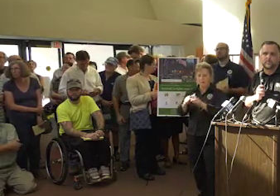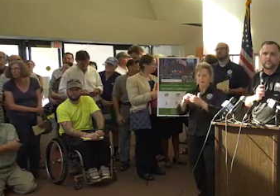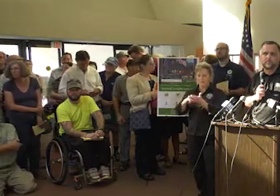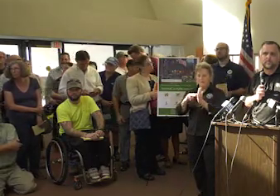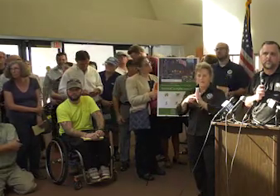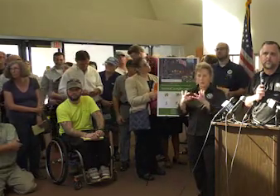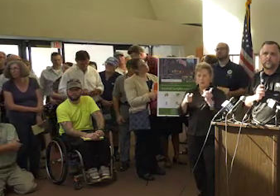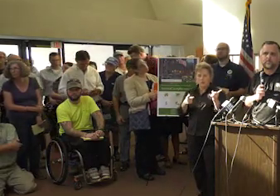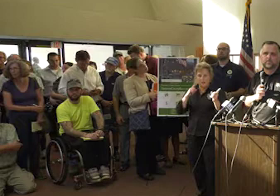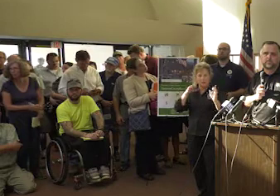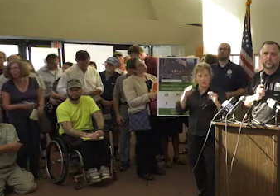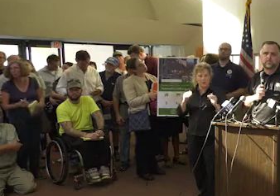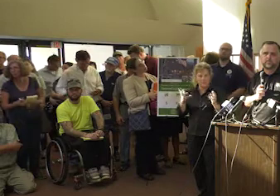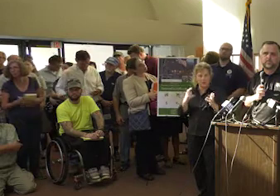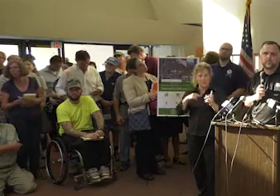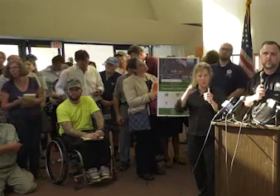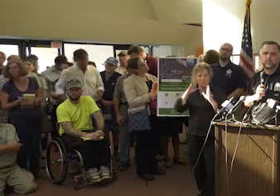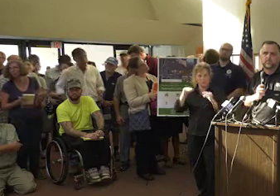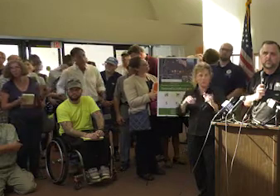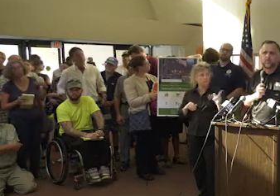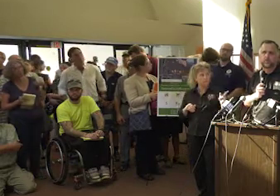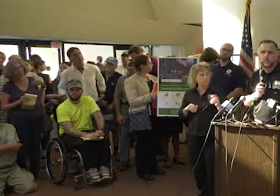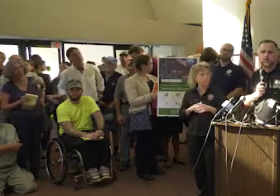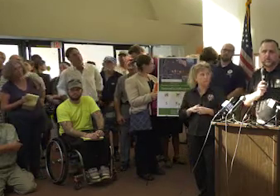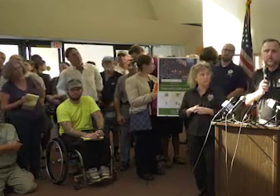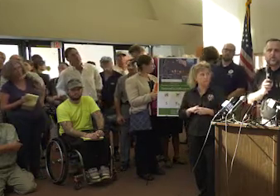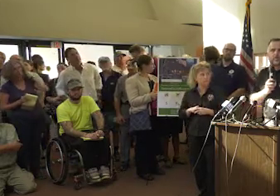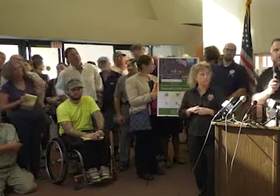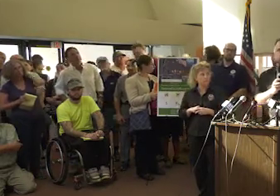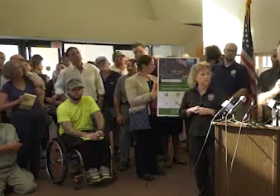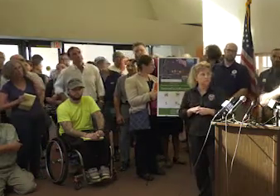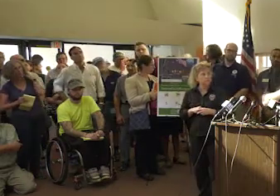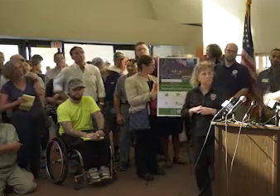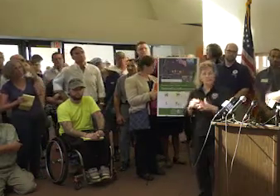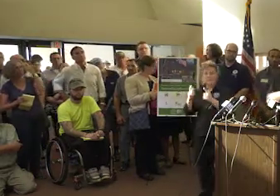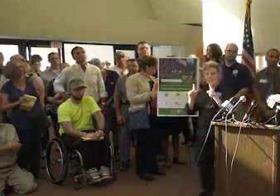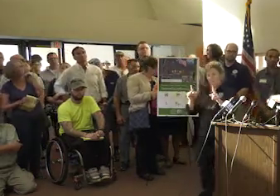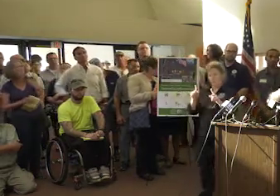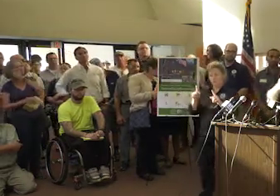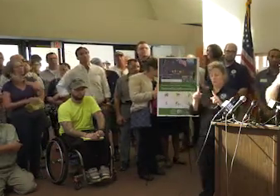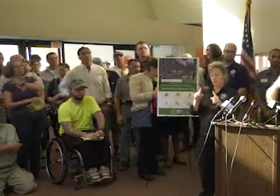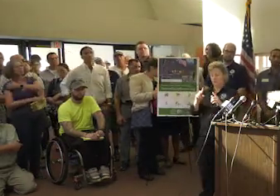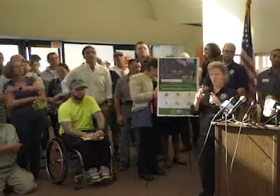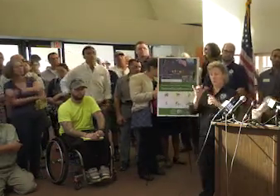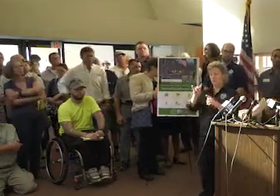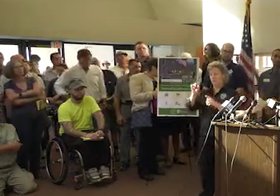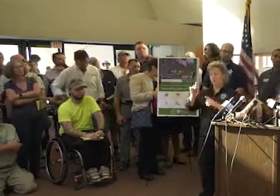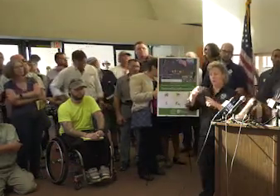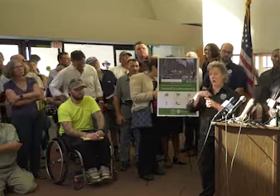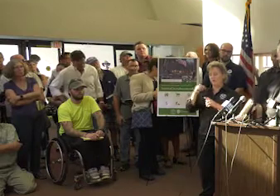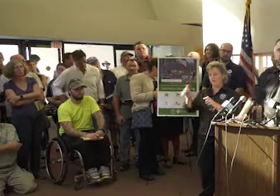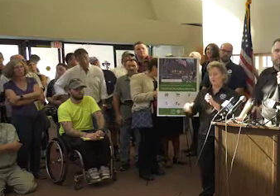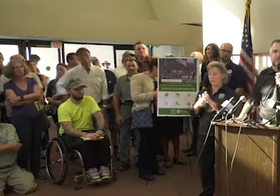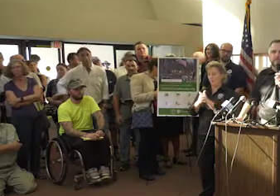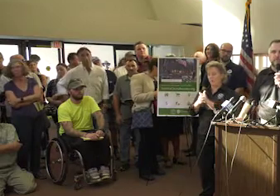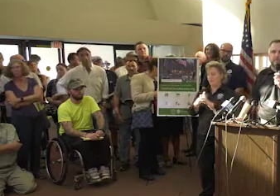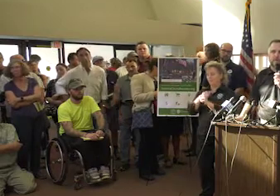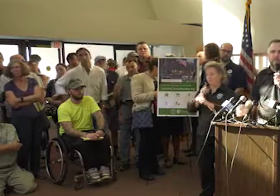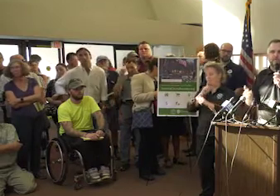So That's a question I'm going to need to follow up